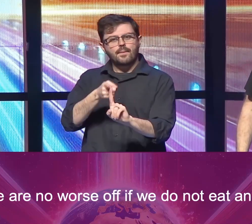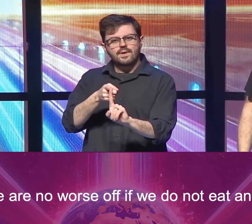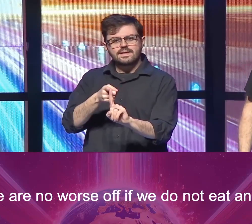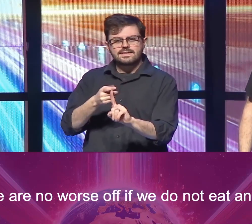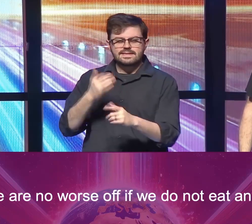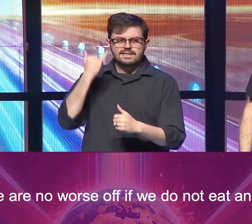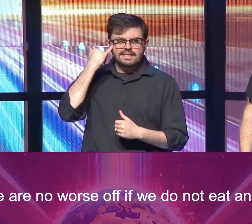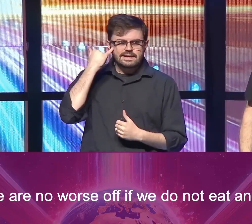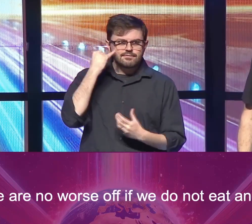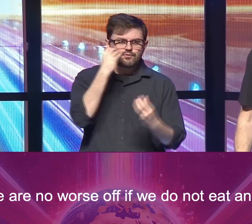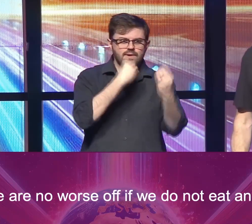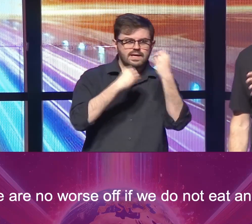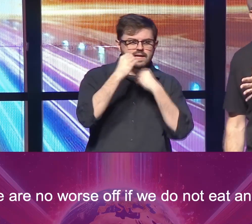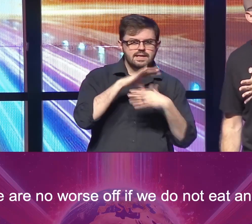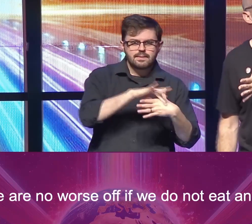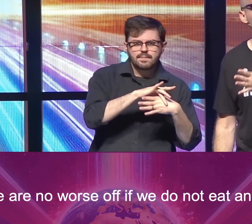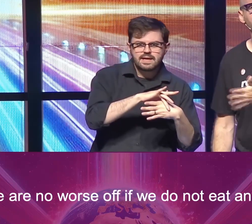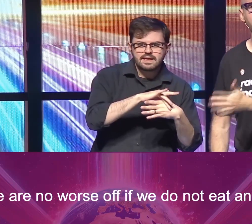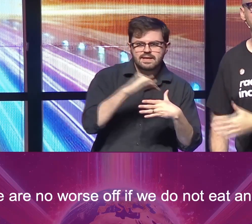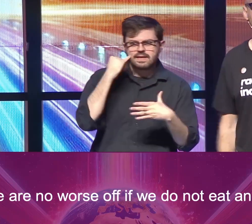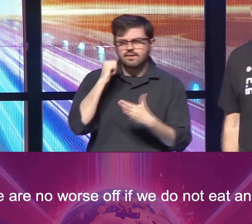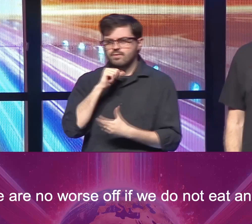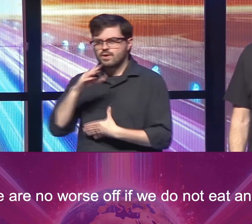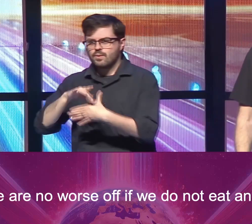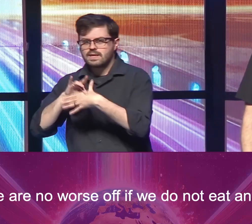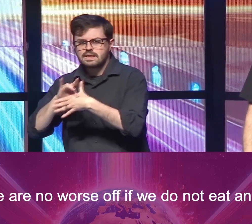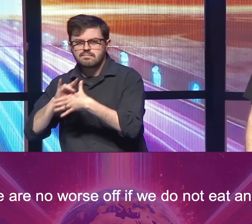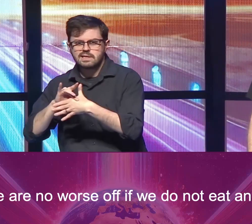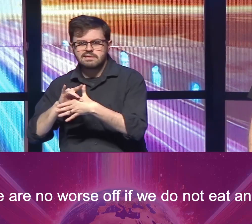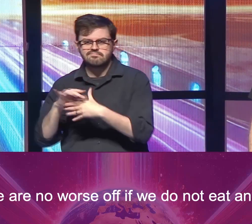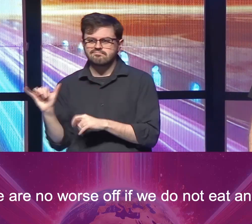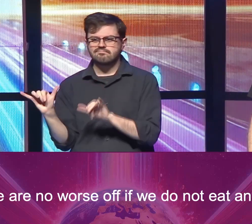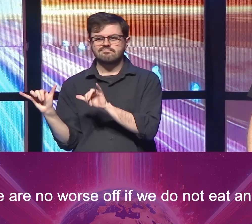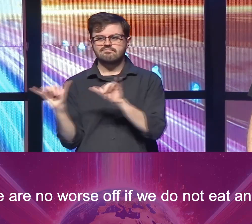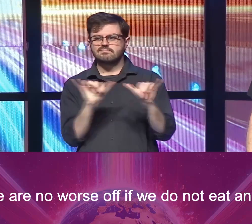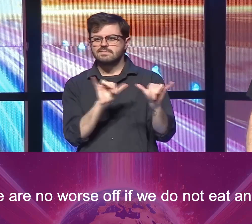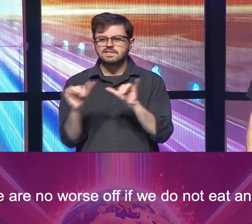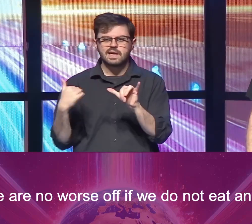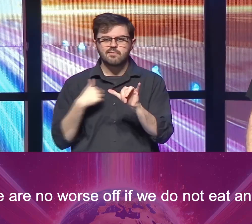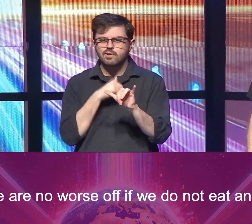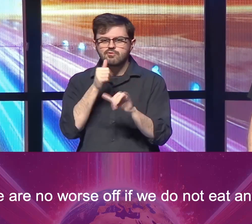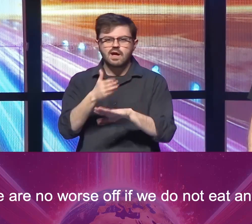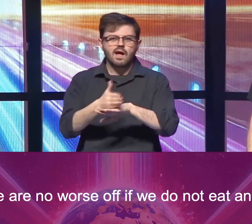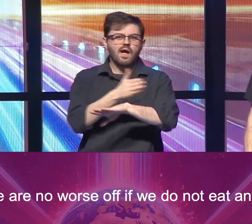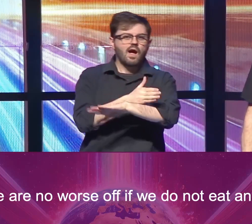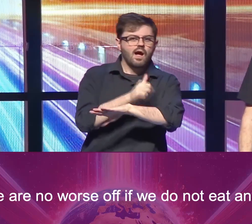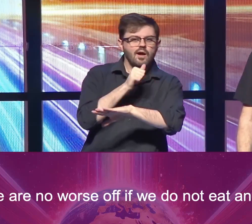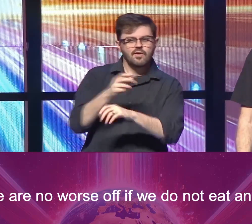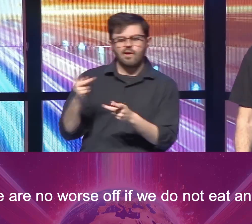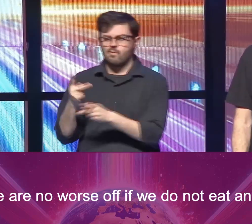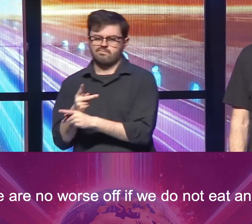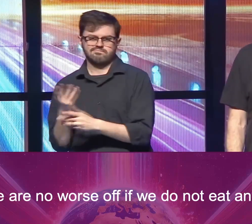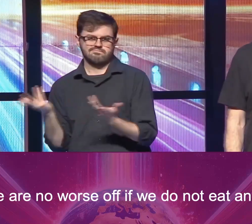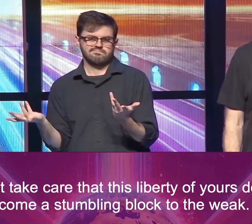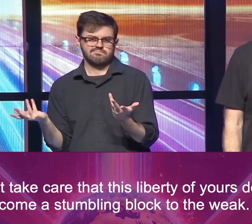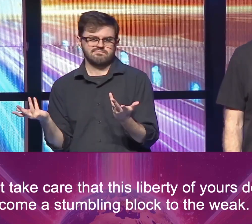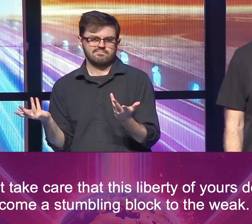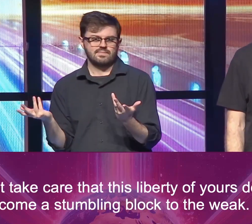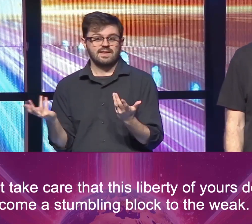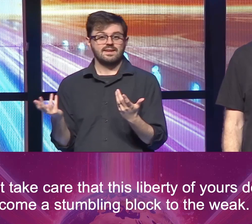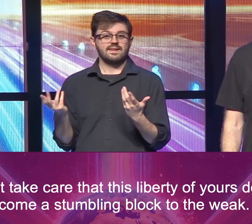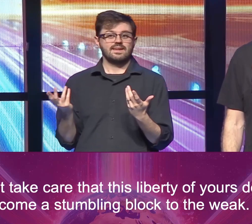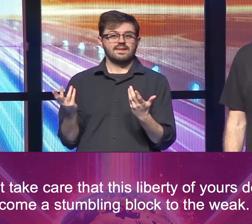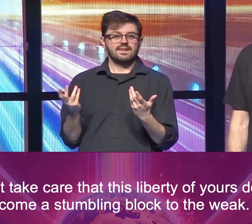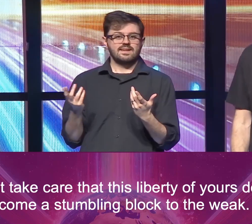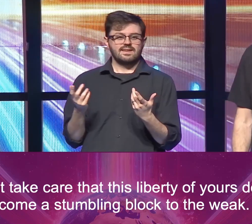not eat, and no better off if we do. But he says this, but take care that this liberty of yours,